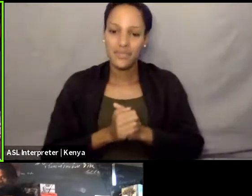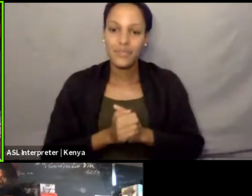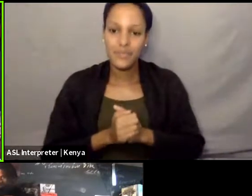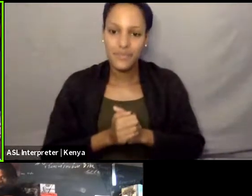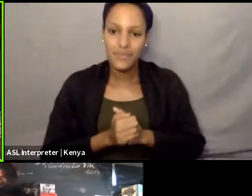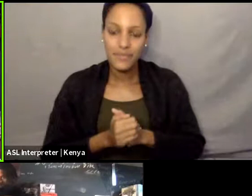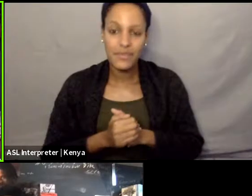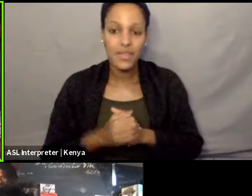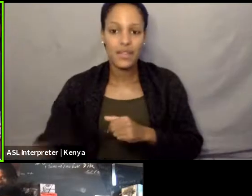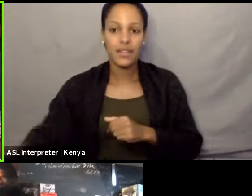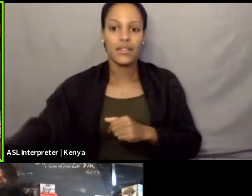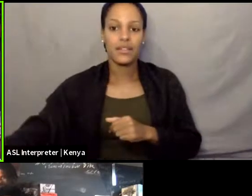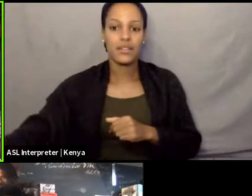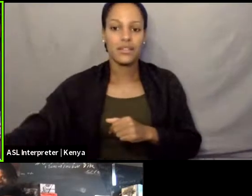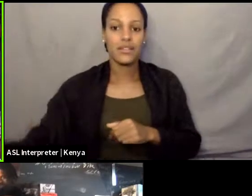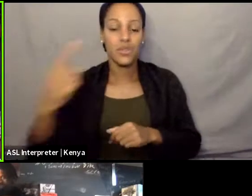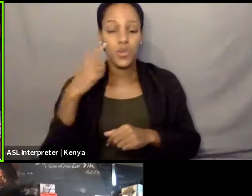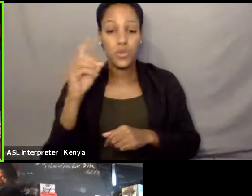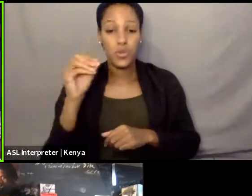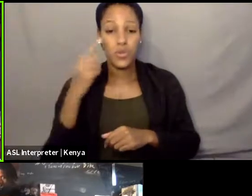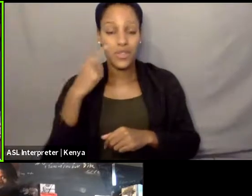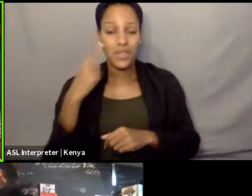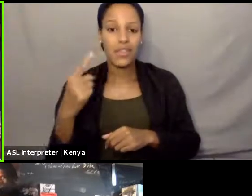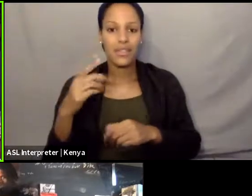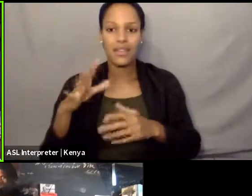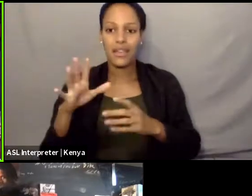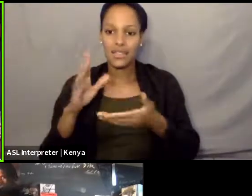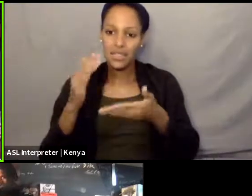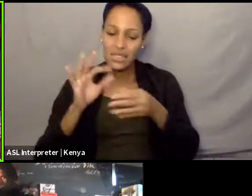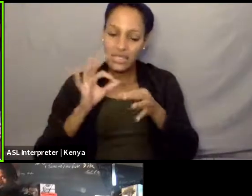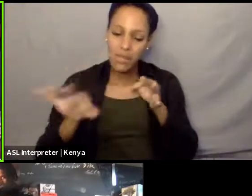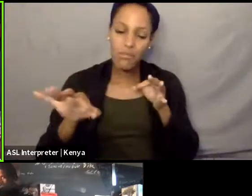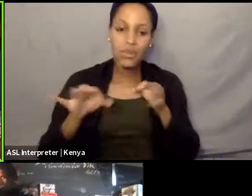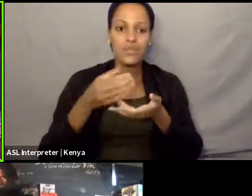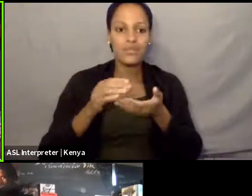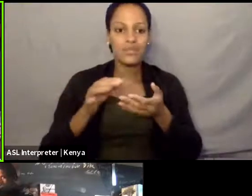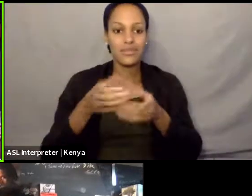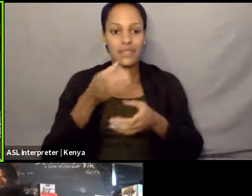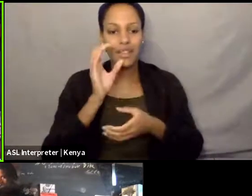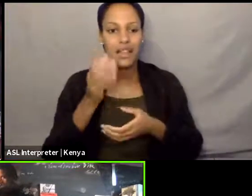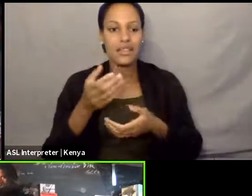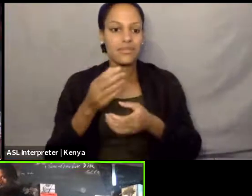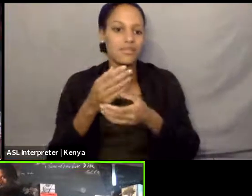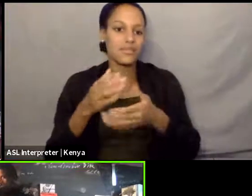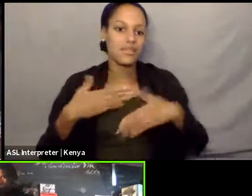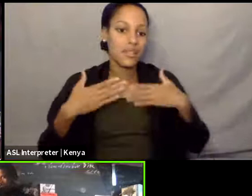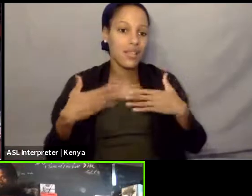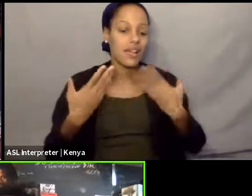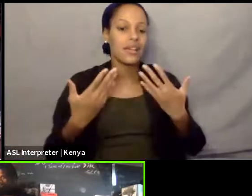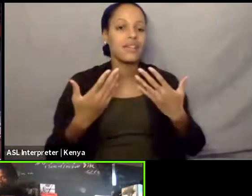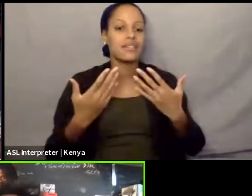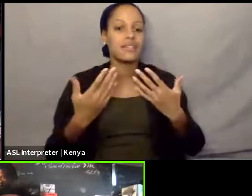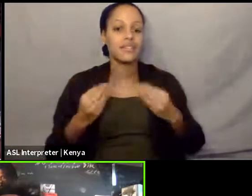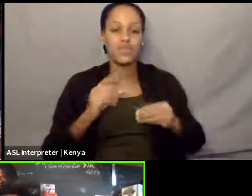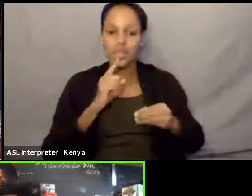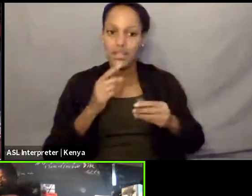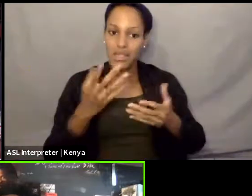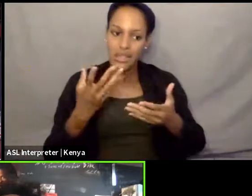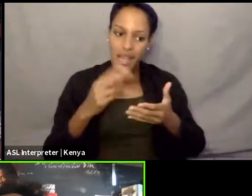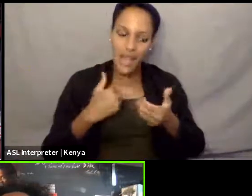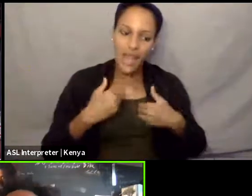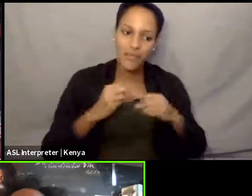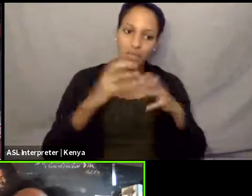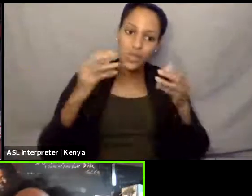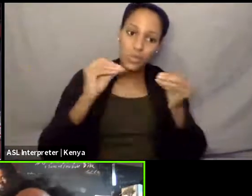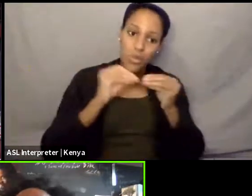is it that the sensual delights have an expansiveness that embraces so much more? Yeah. Great question. You know, yeah. I love